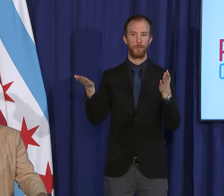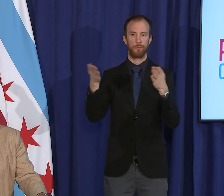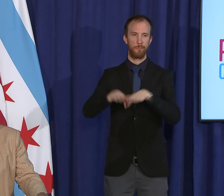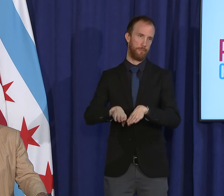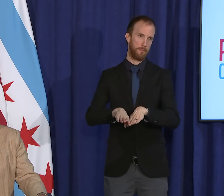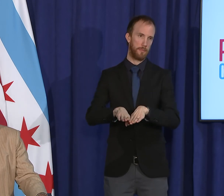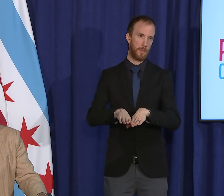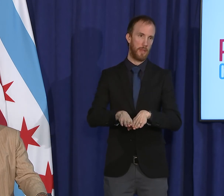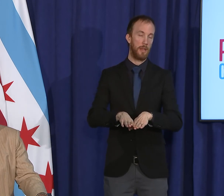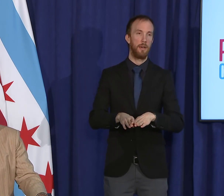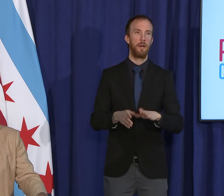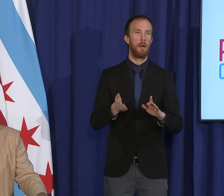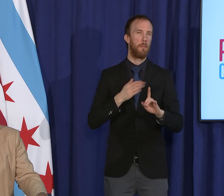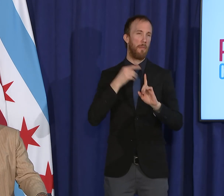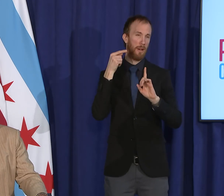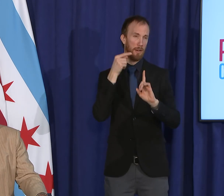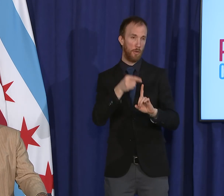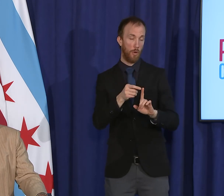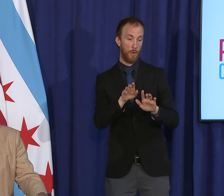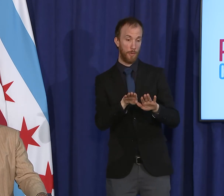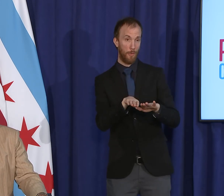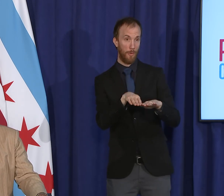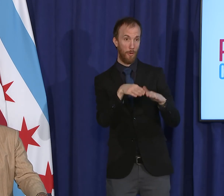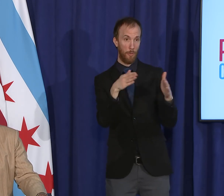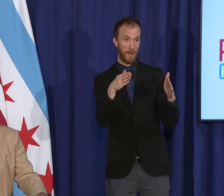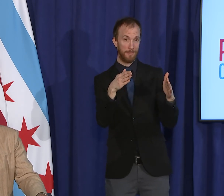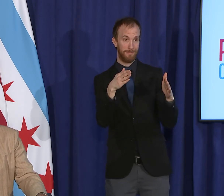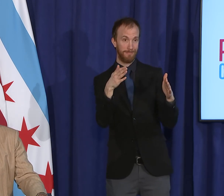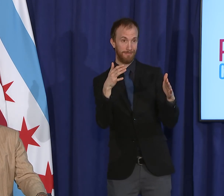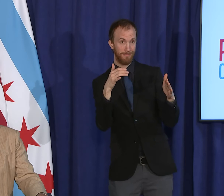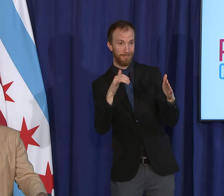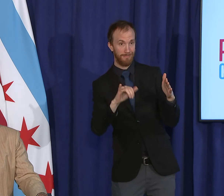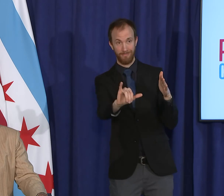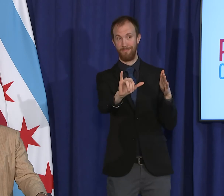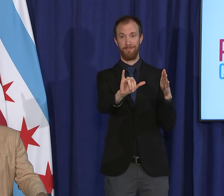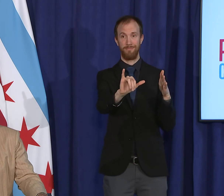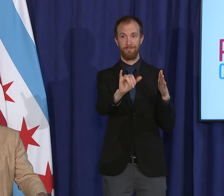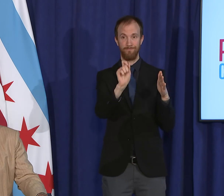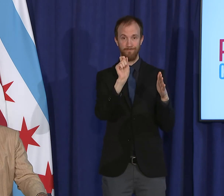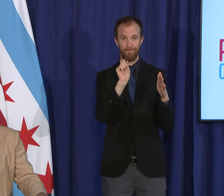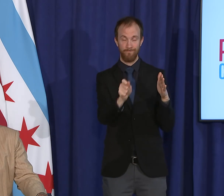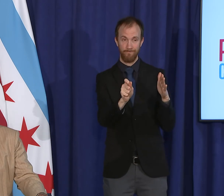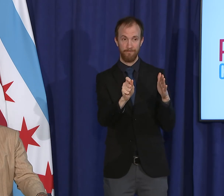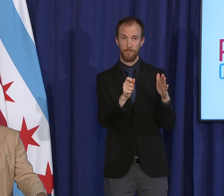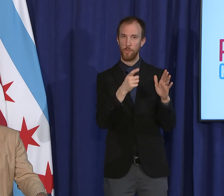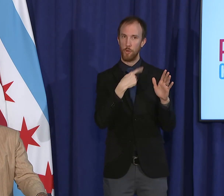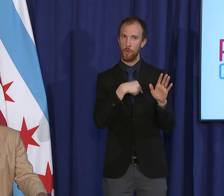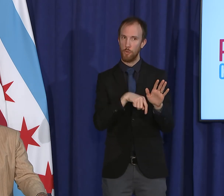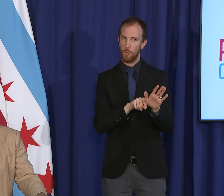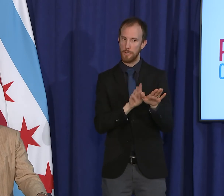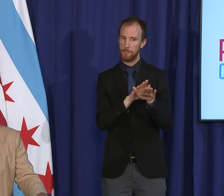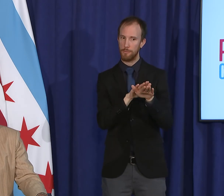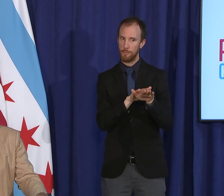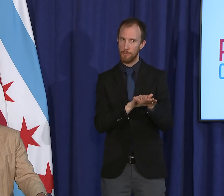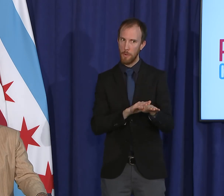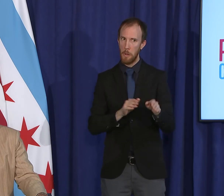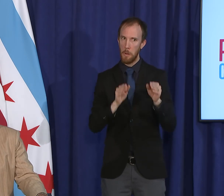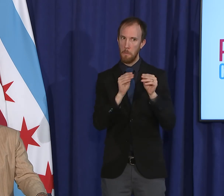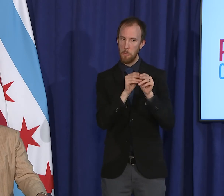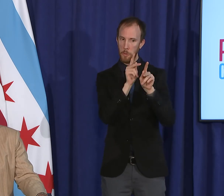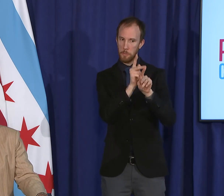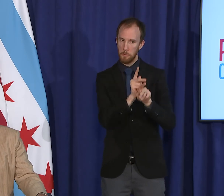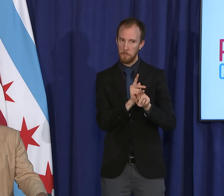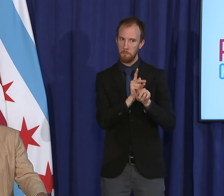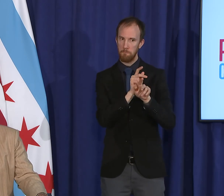to stay open, period. And so we are taking a much more cautious approach. I know that that doesn't sit well with